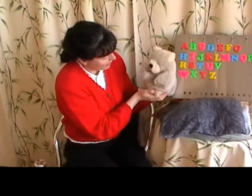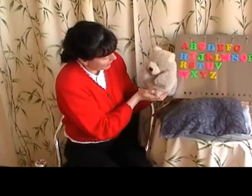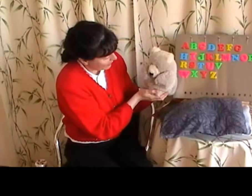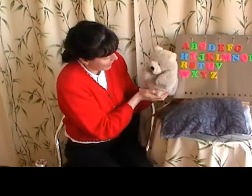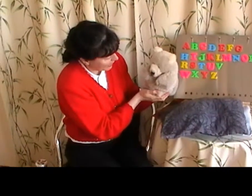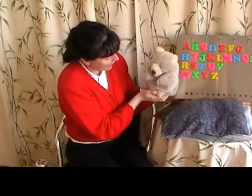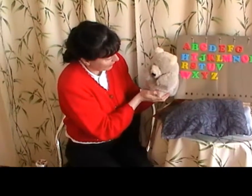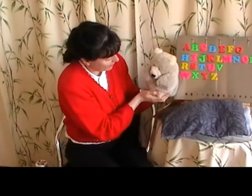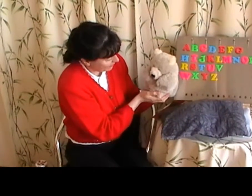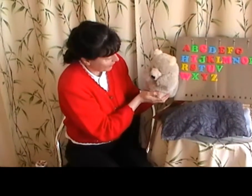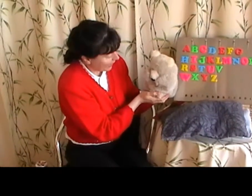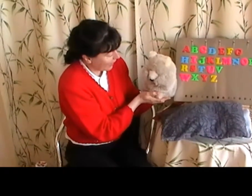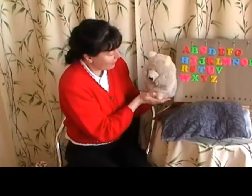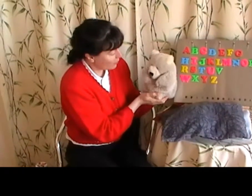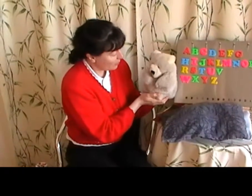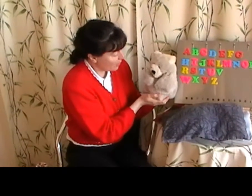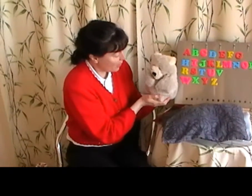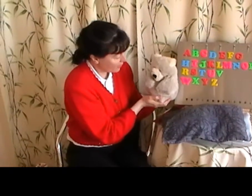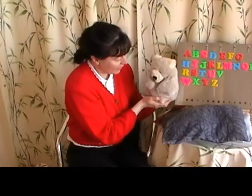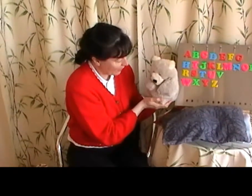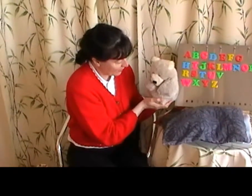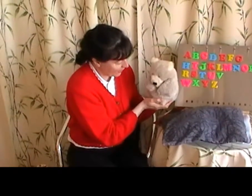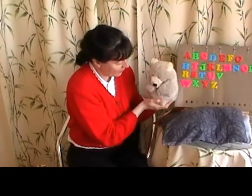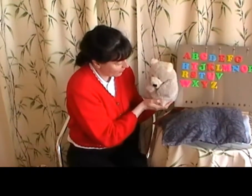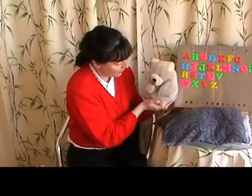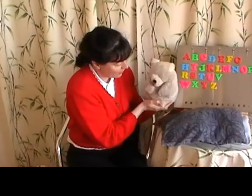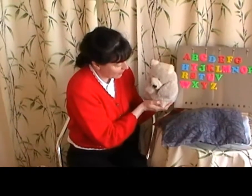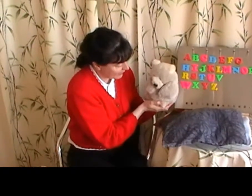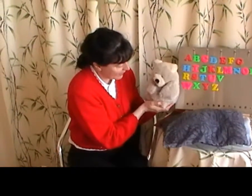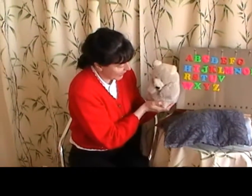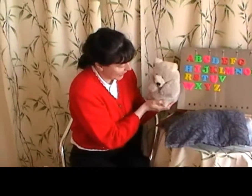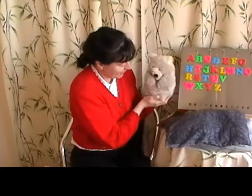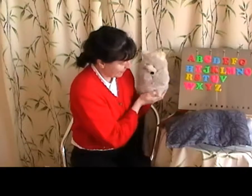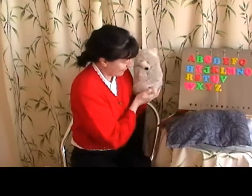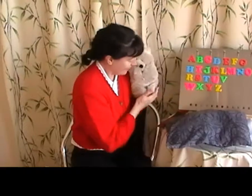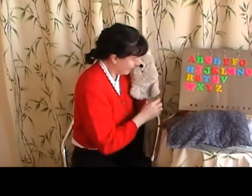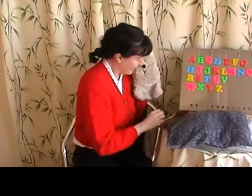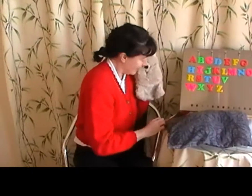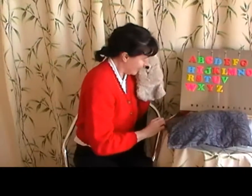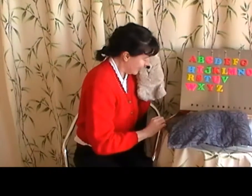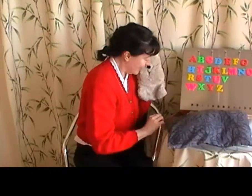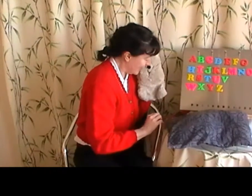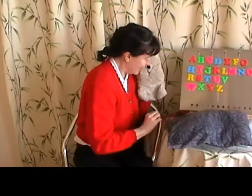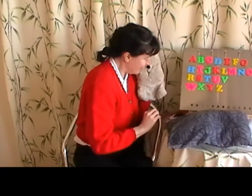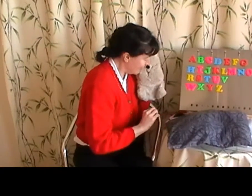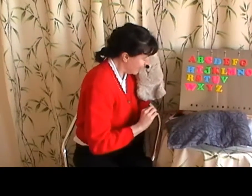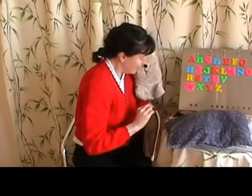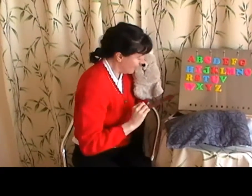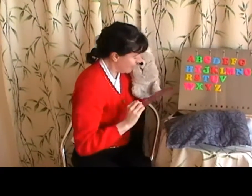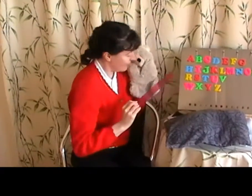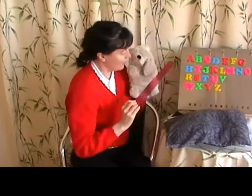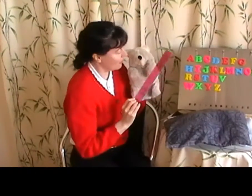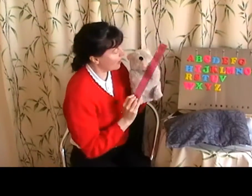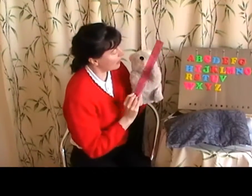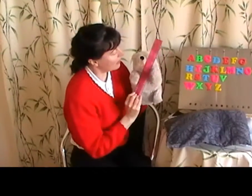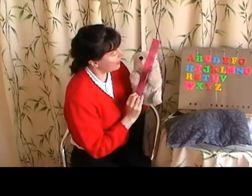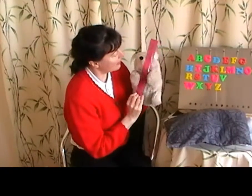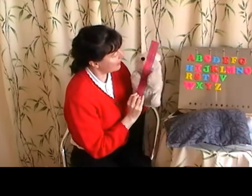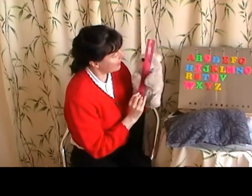and girls? Have you brought your special ruler today? Here it is, look. And what colour is it?